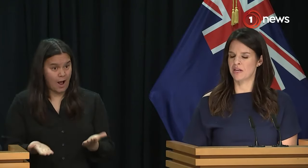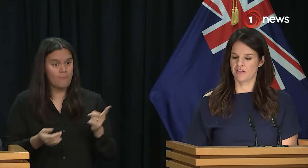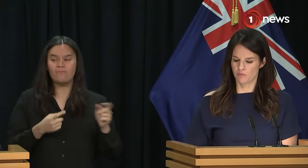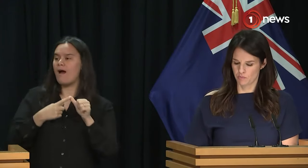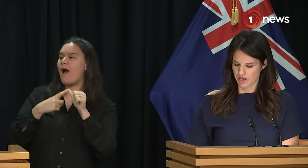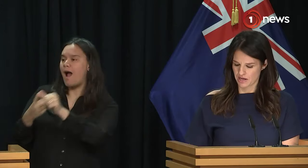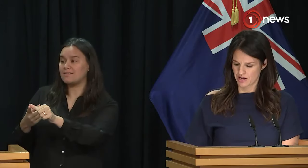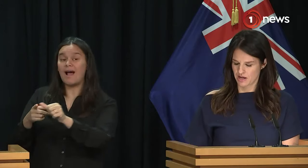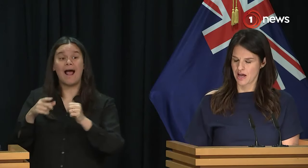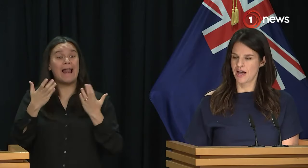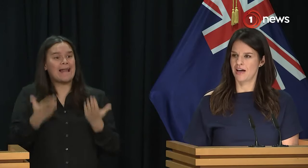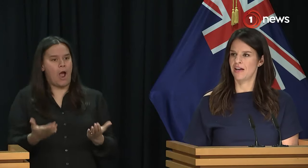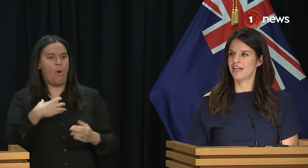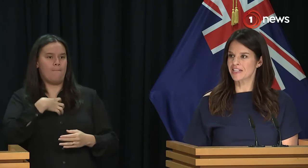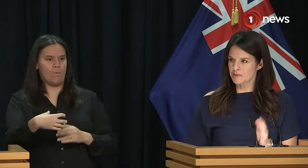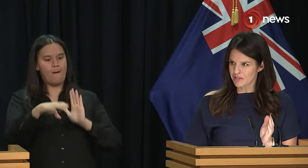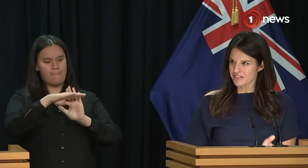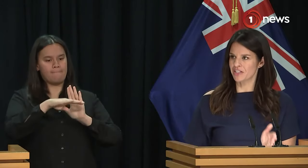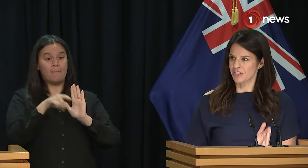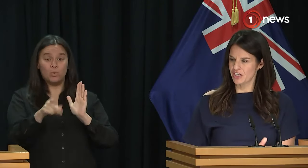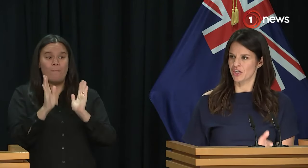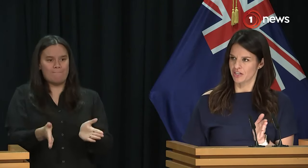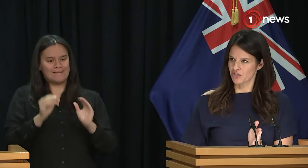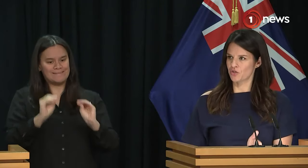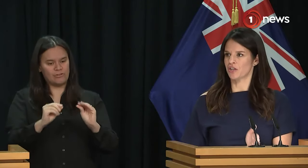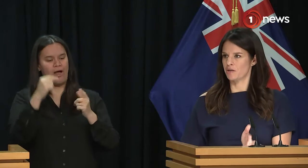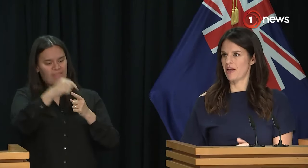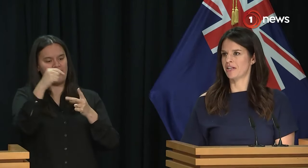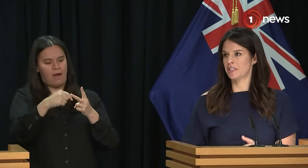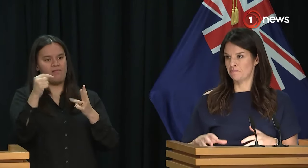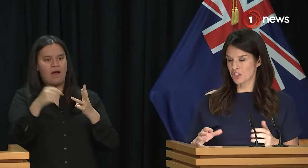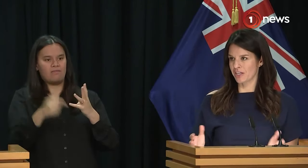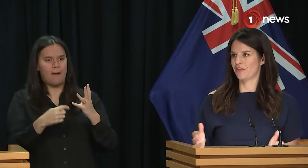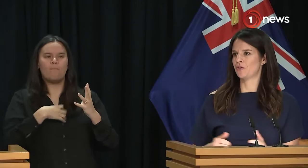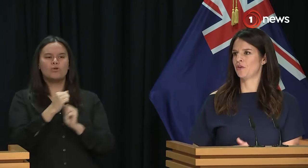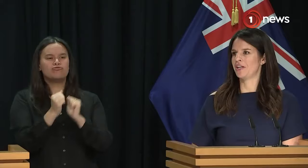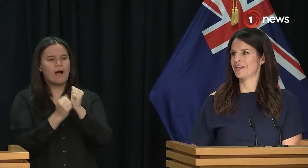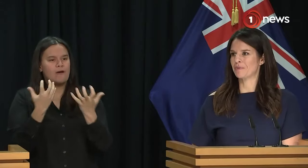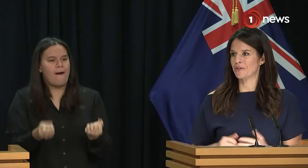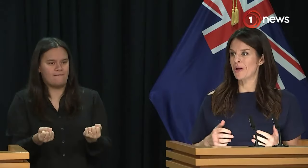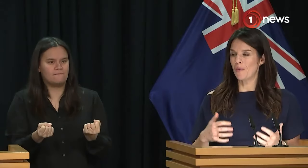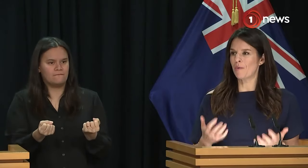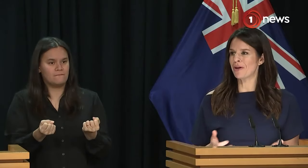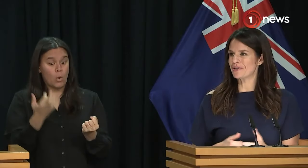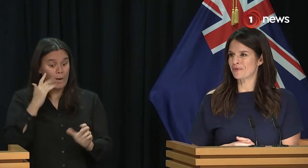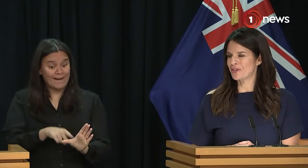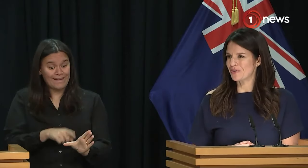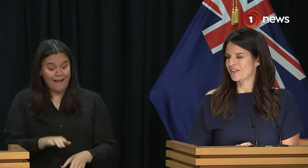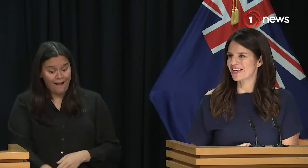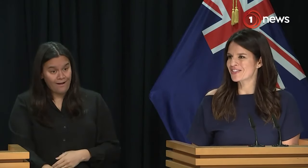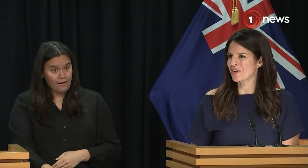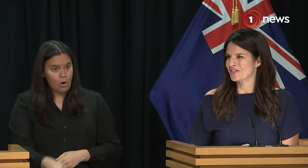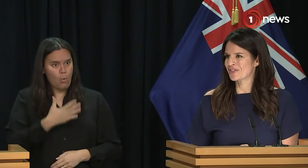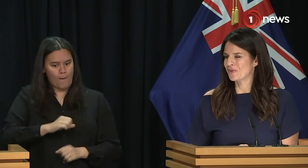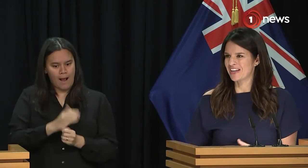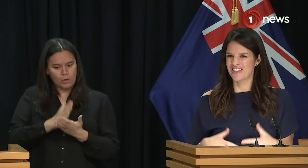when, and we expect there will be explicit teaching in a structured manner, especially in those early years, because what parents want to